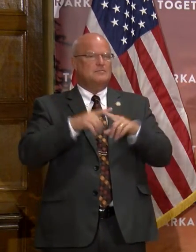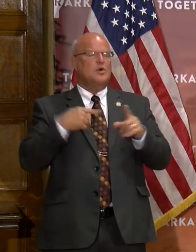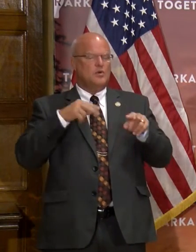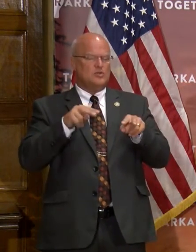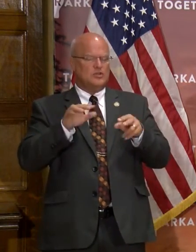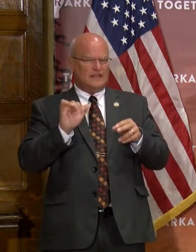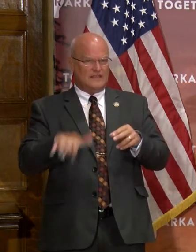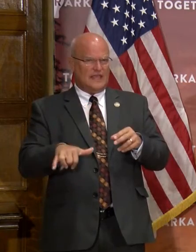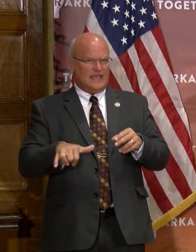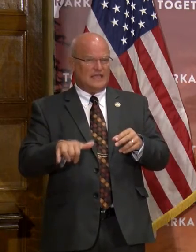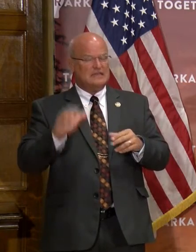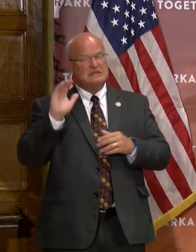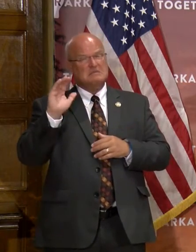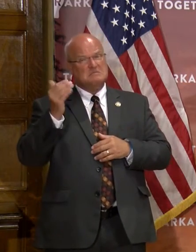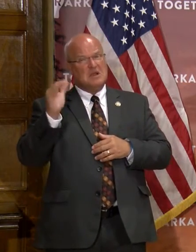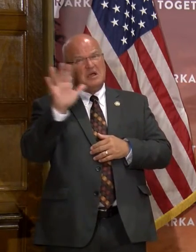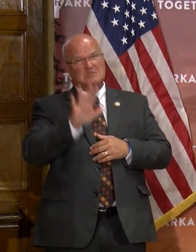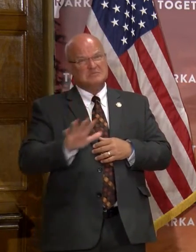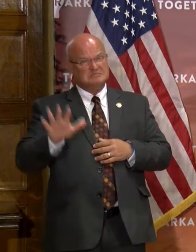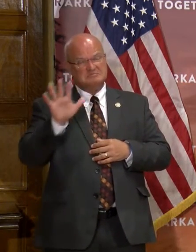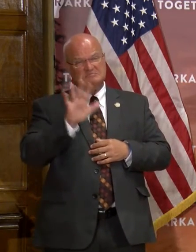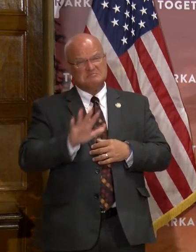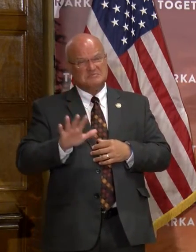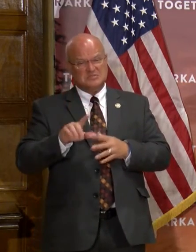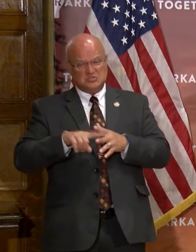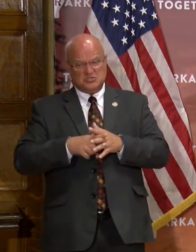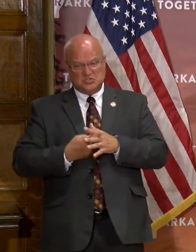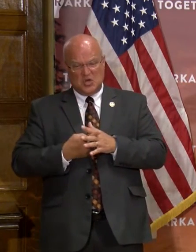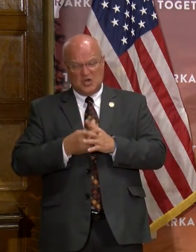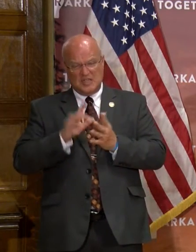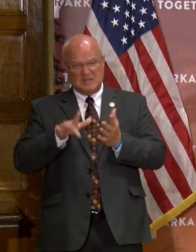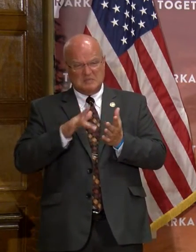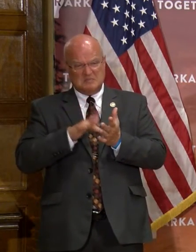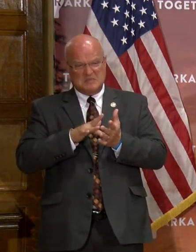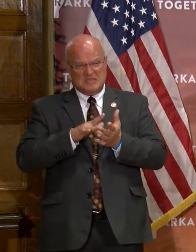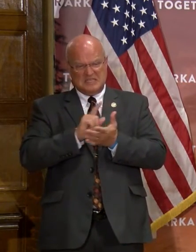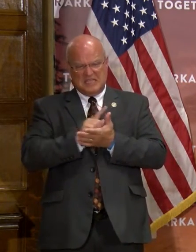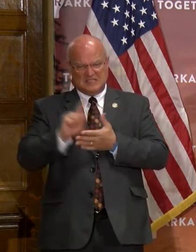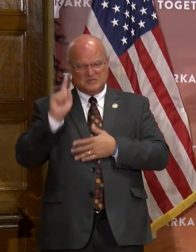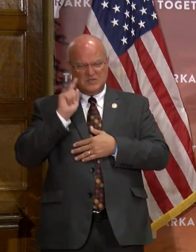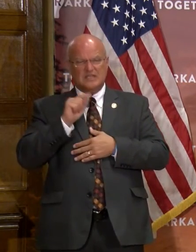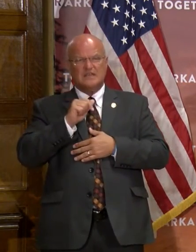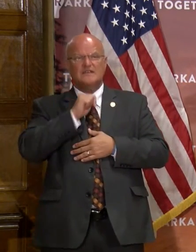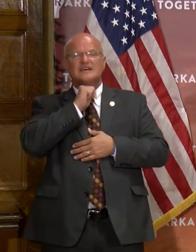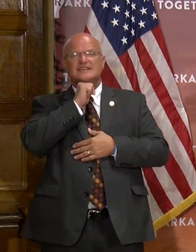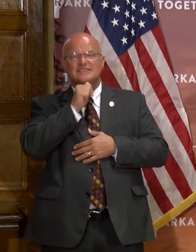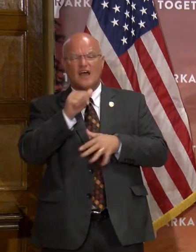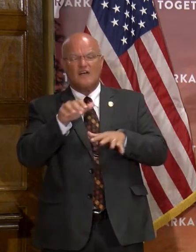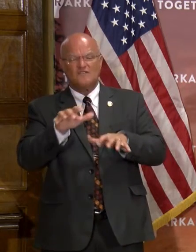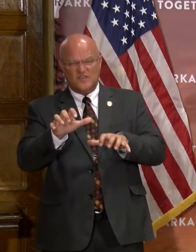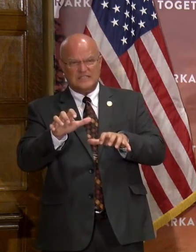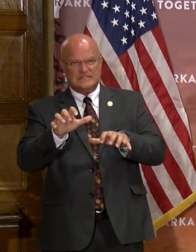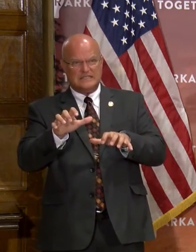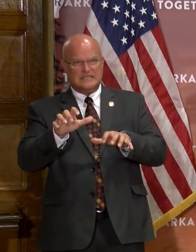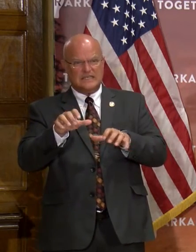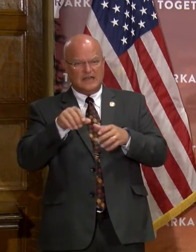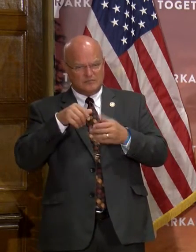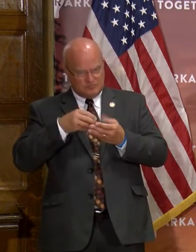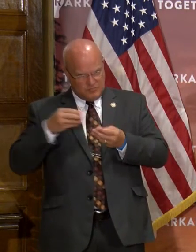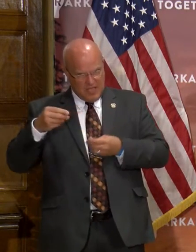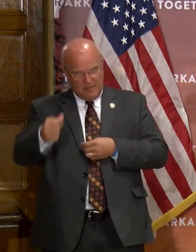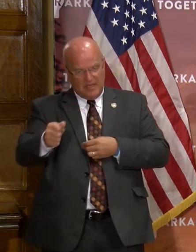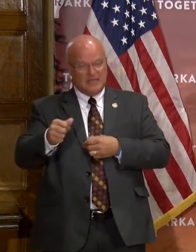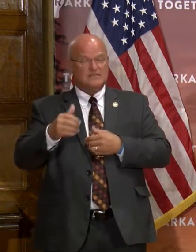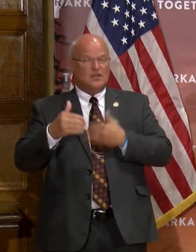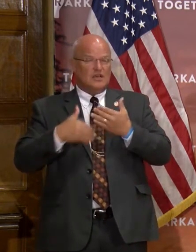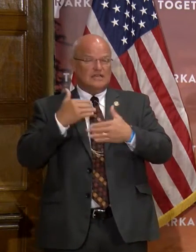could look at that. It'll probably be, as I said, we started this mid last week of unfreezing the ones and the verification and going through a week of that.